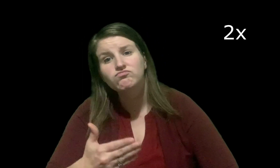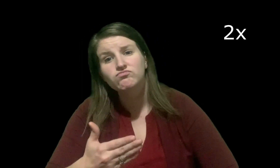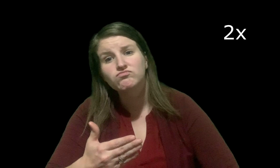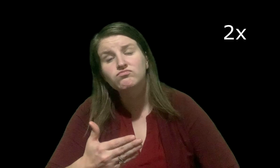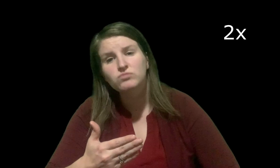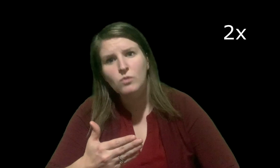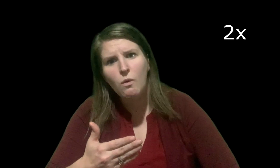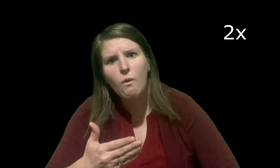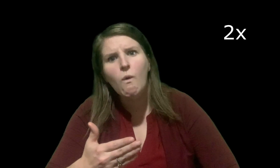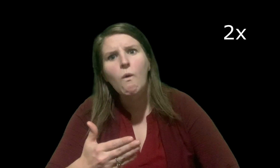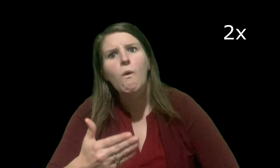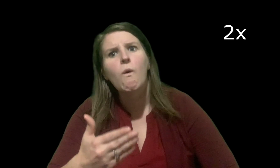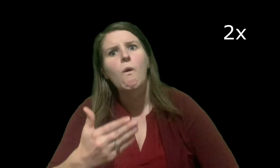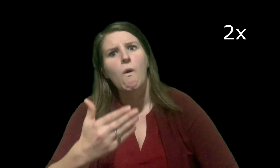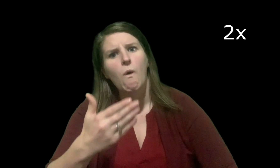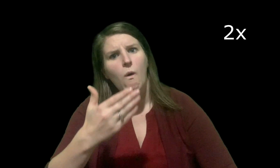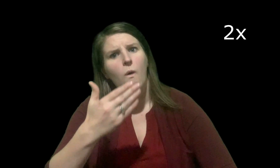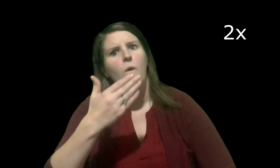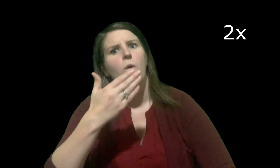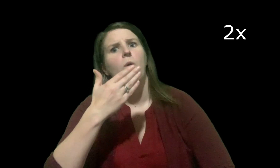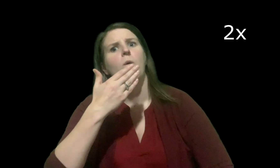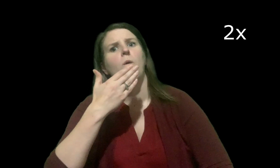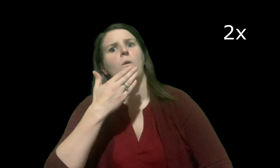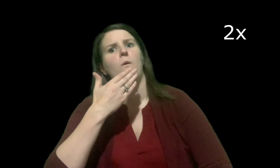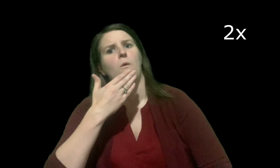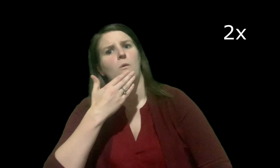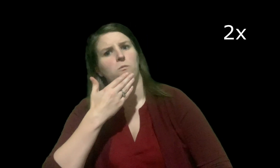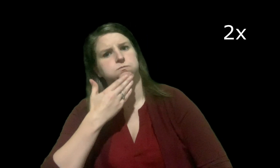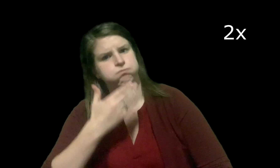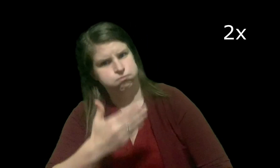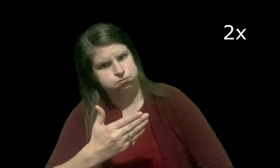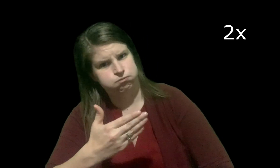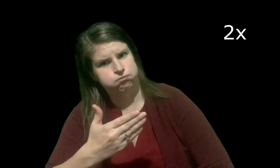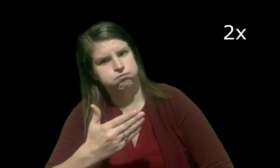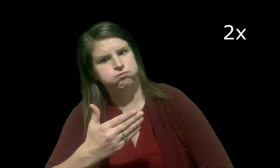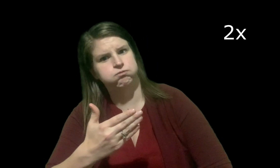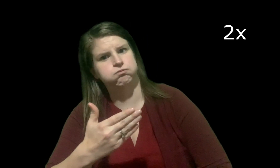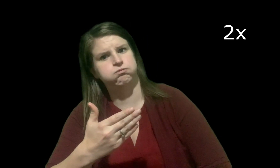Once again, good. Oh, great.